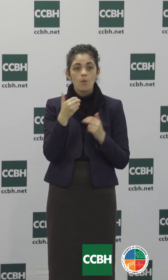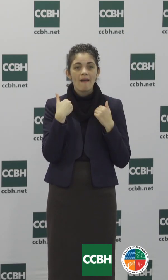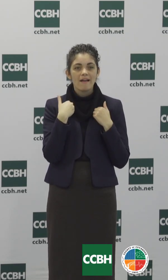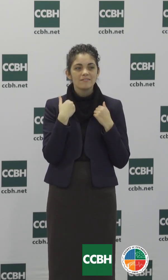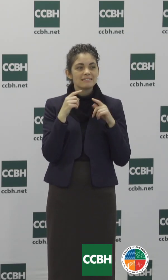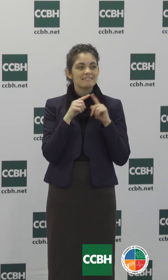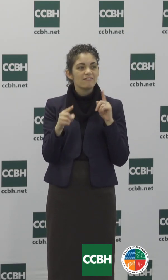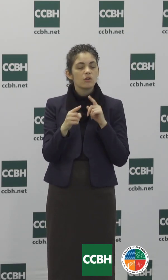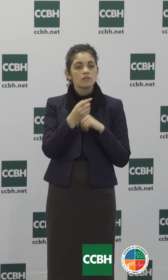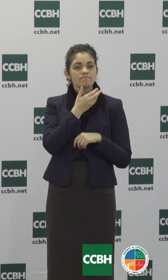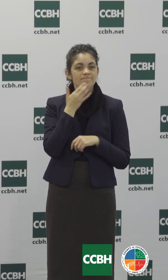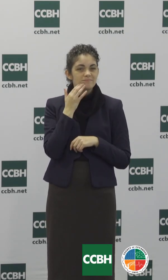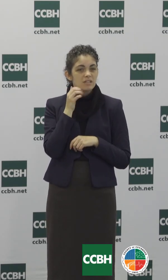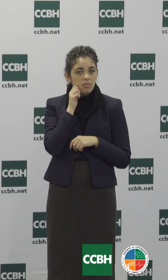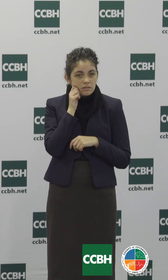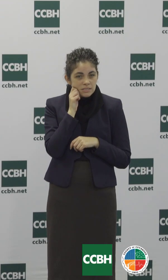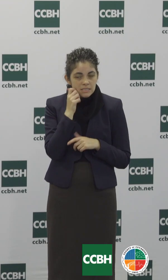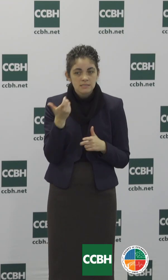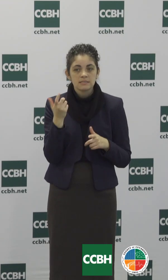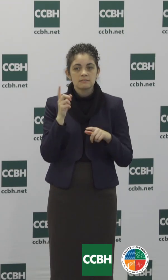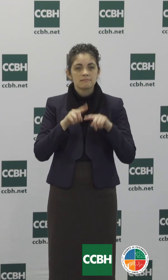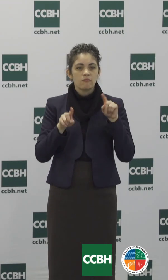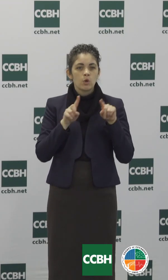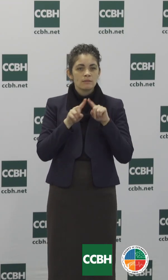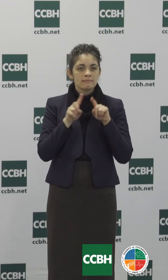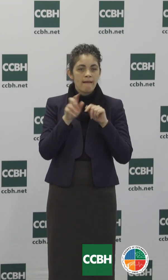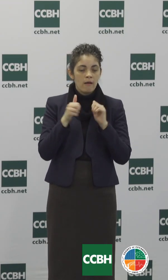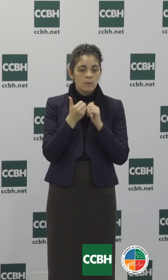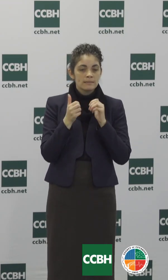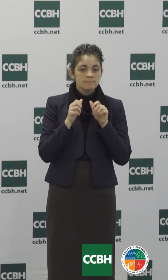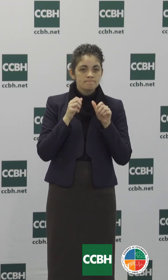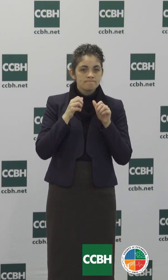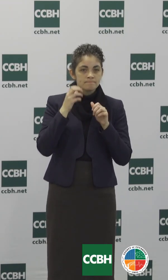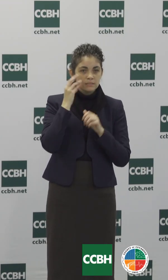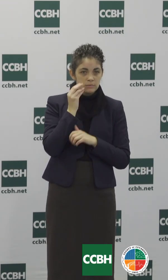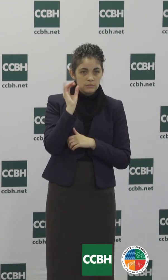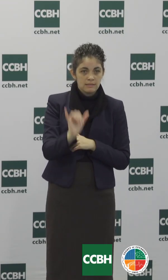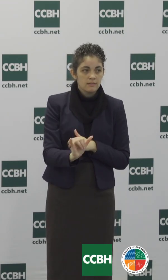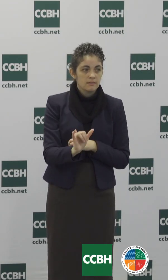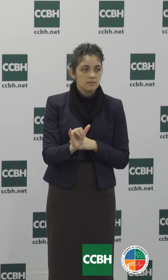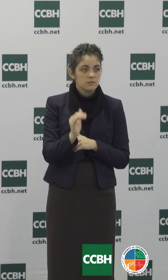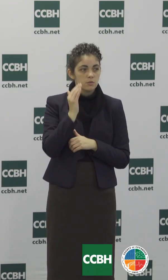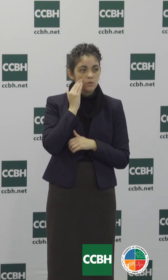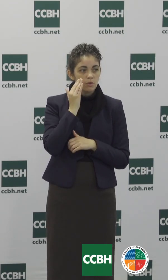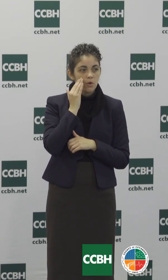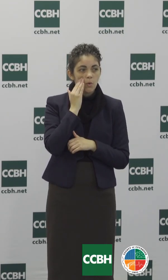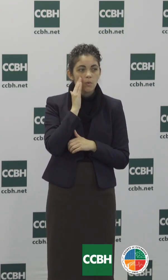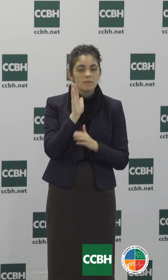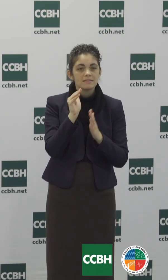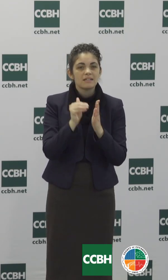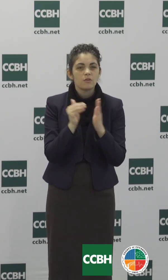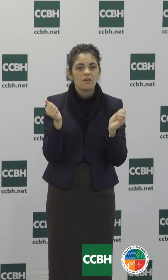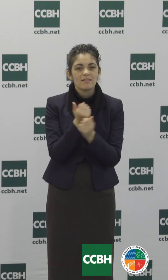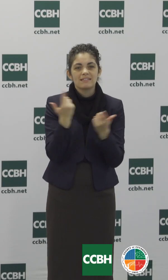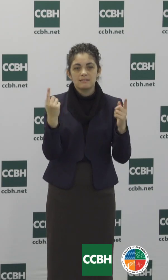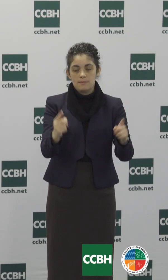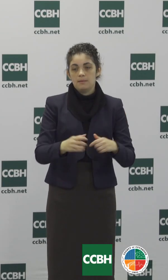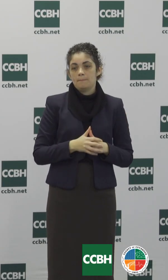Gullett will provide some data going forward to make sure that people keep that at the center of what we're